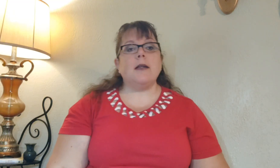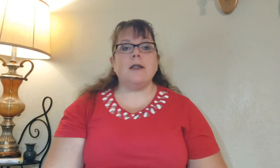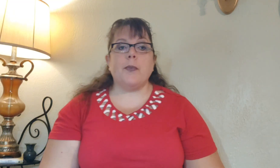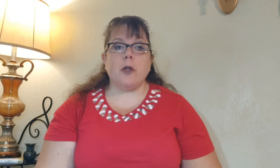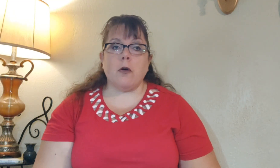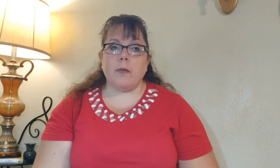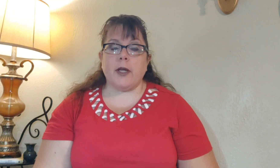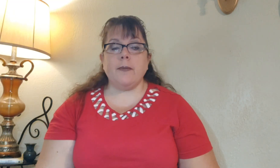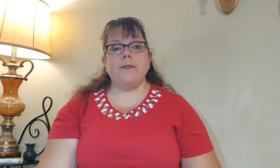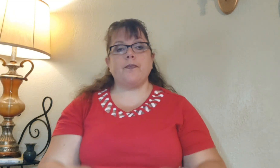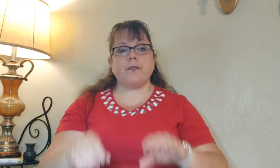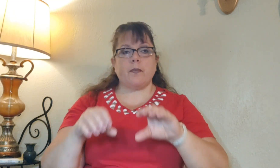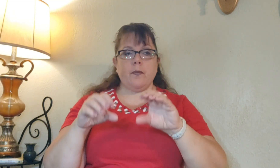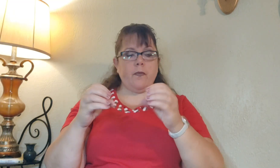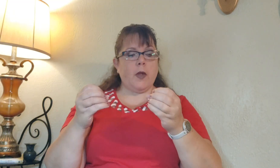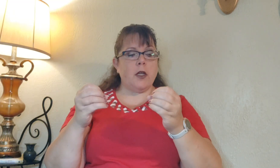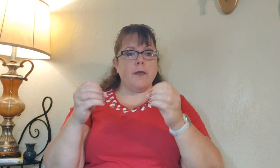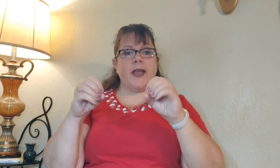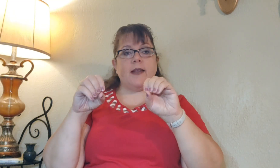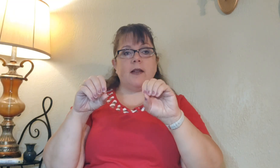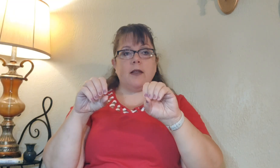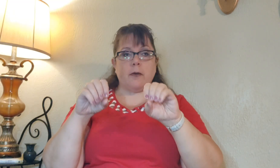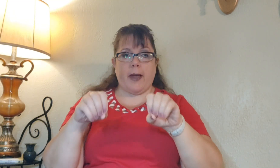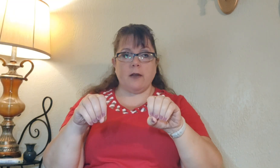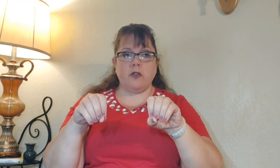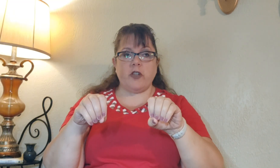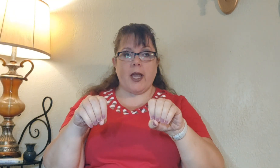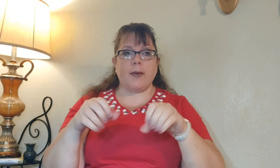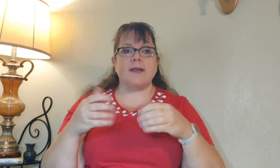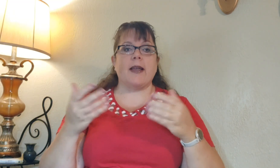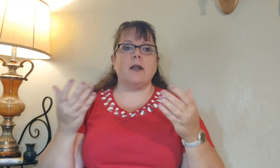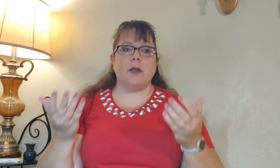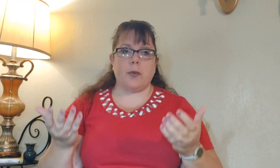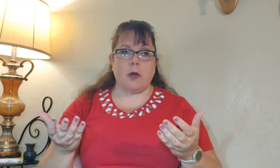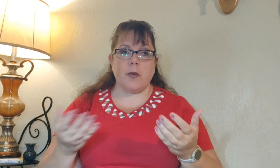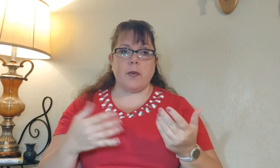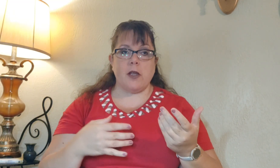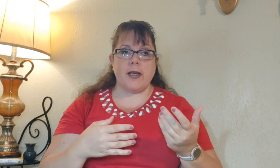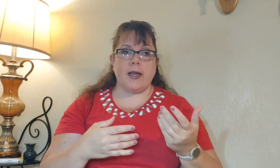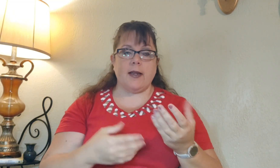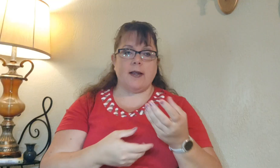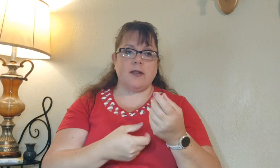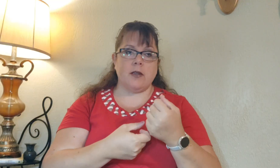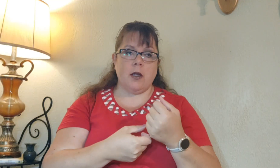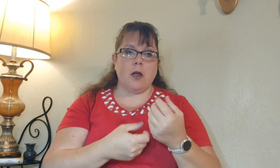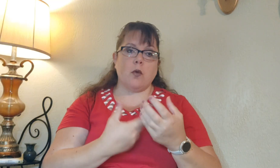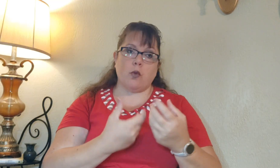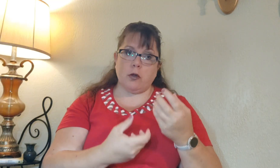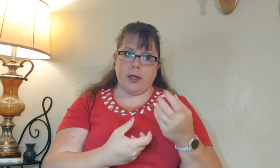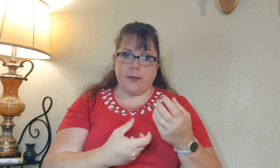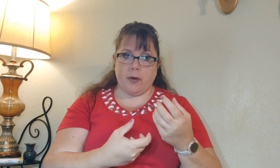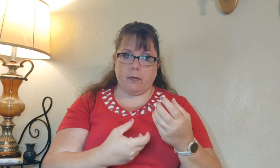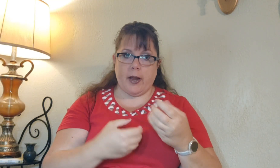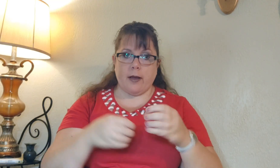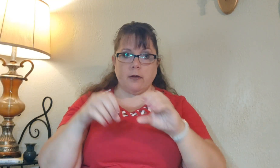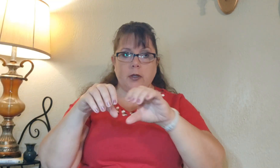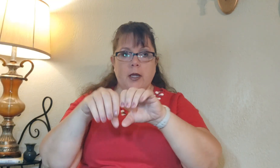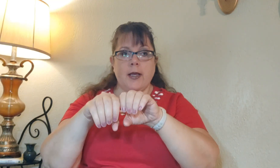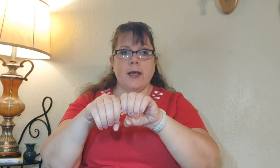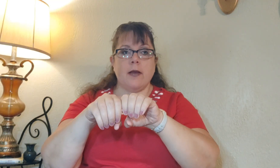In diploma, you make the round shape, because like a diploma, when you get it, it's rolled up and round,